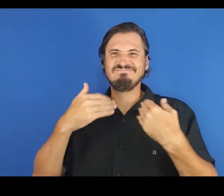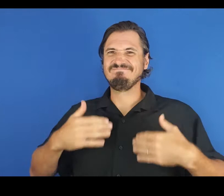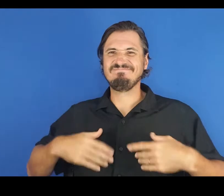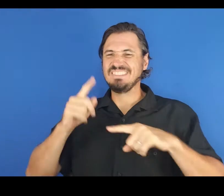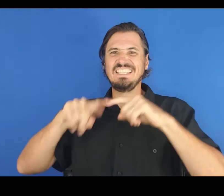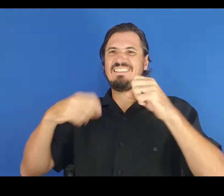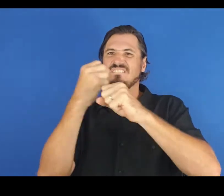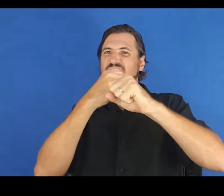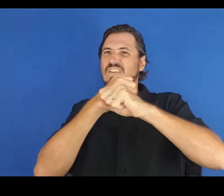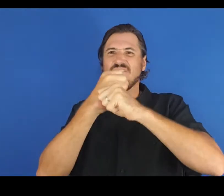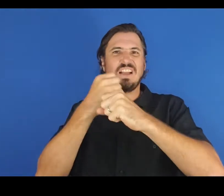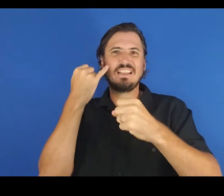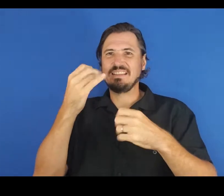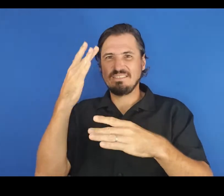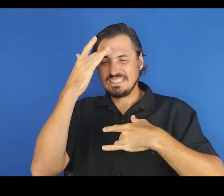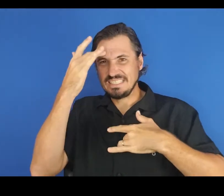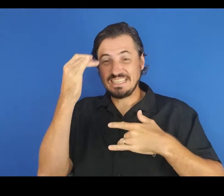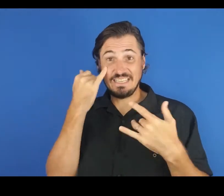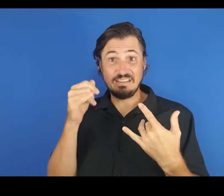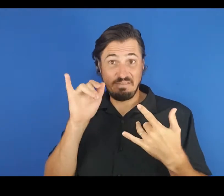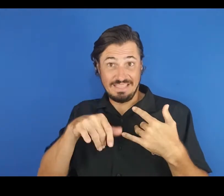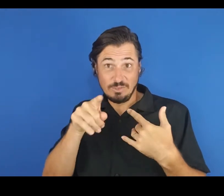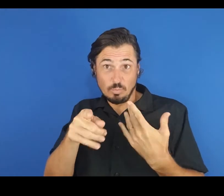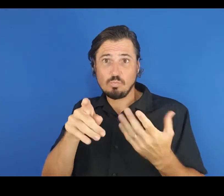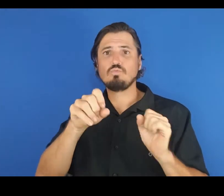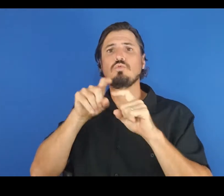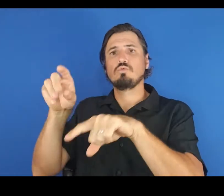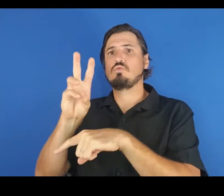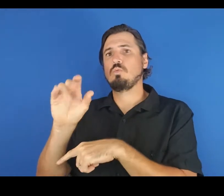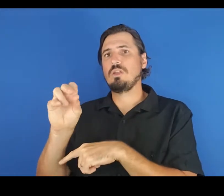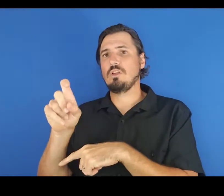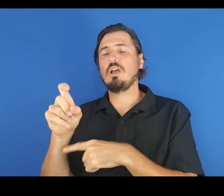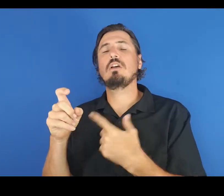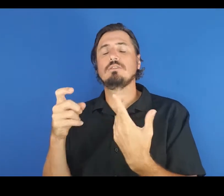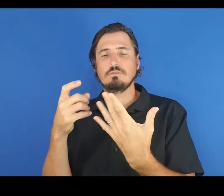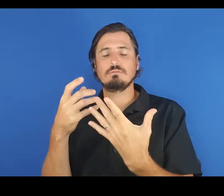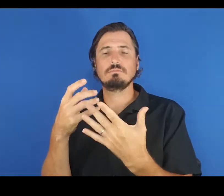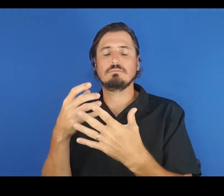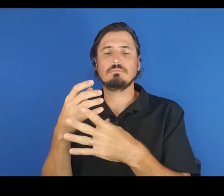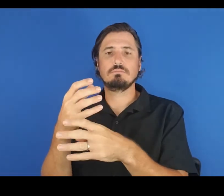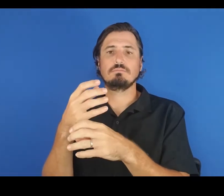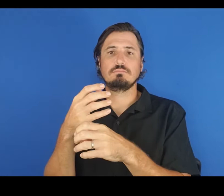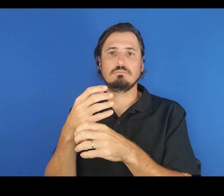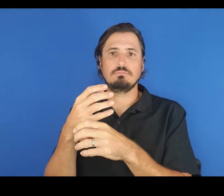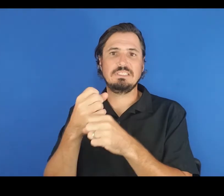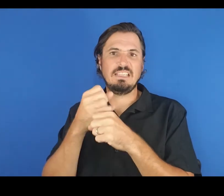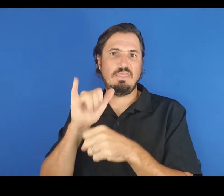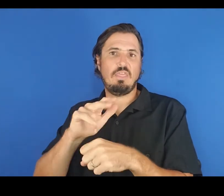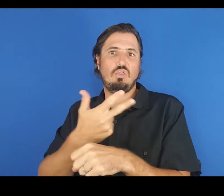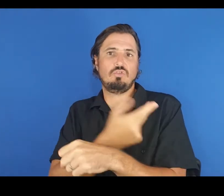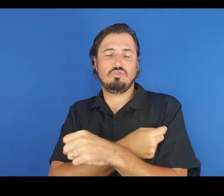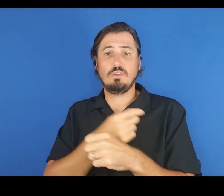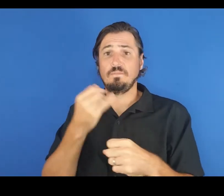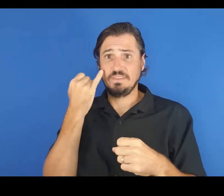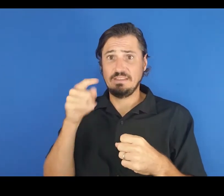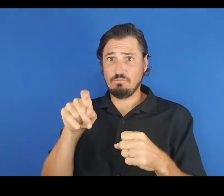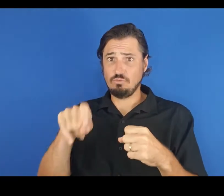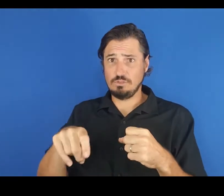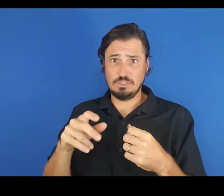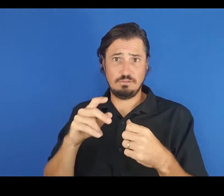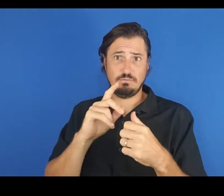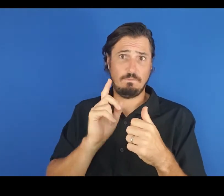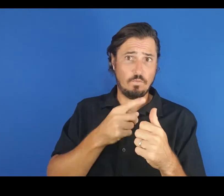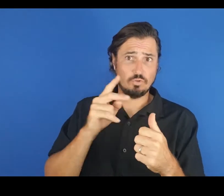third dose now at Wilcox and other clinics. For those in need of a first or second dose of vaccine, the Kauai mobile